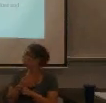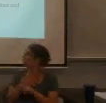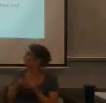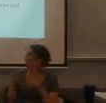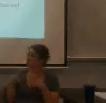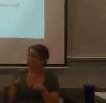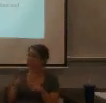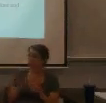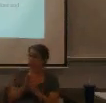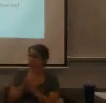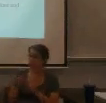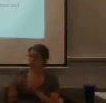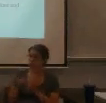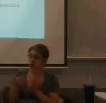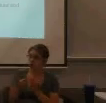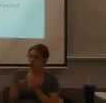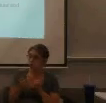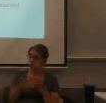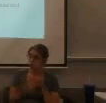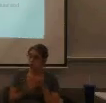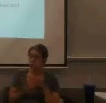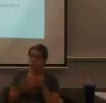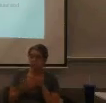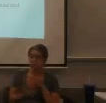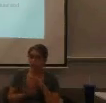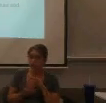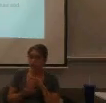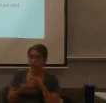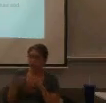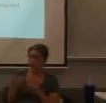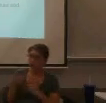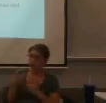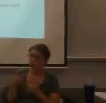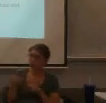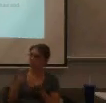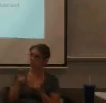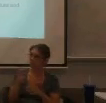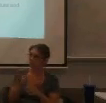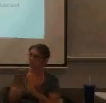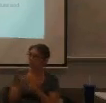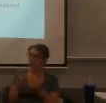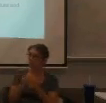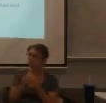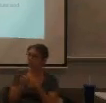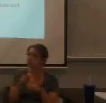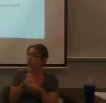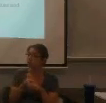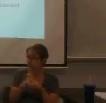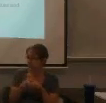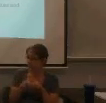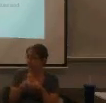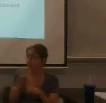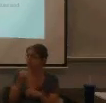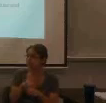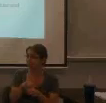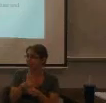But as you get closer and closer to boiling, you tend to be able to get more salts into